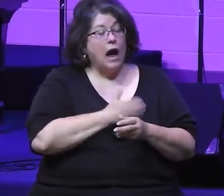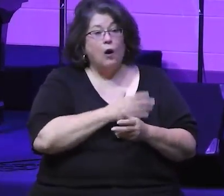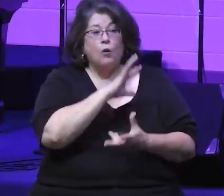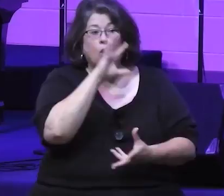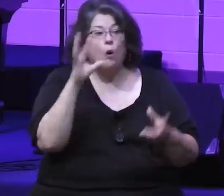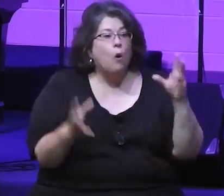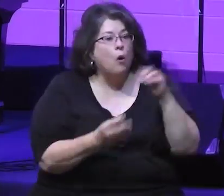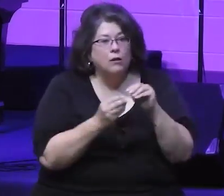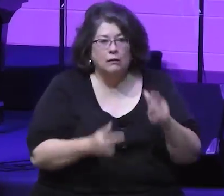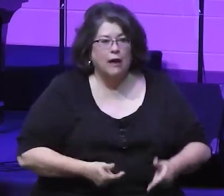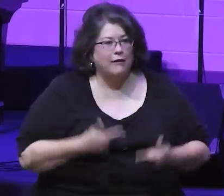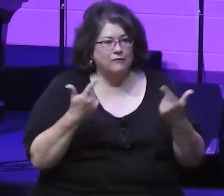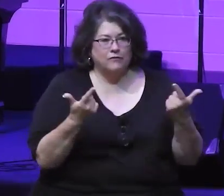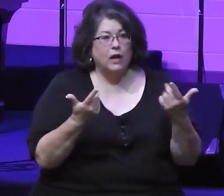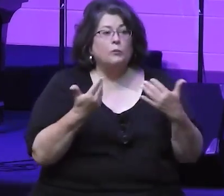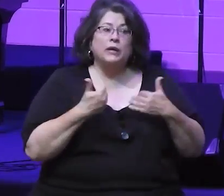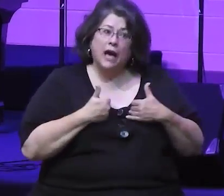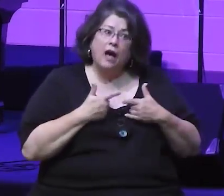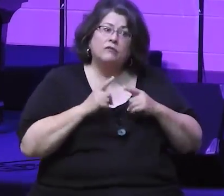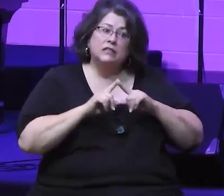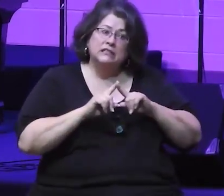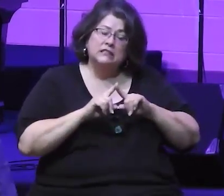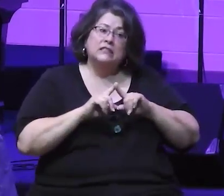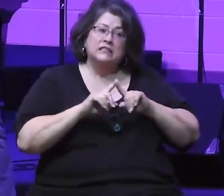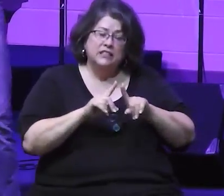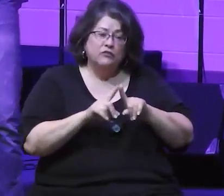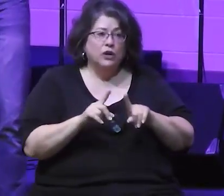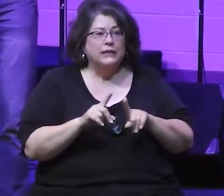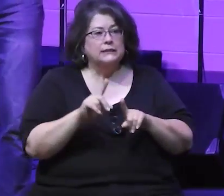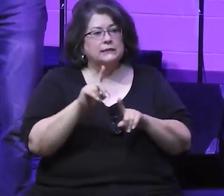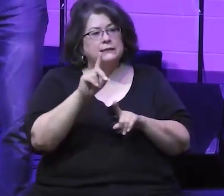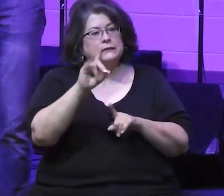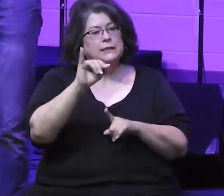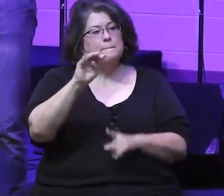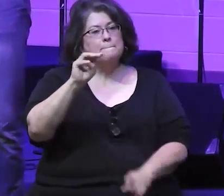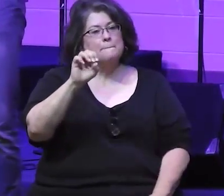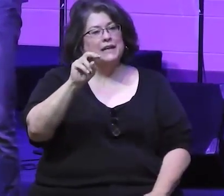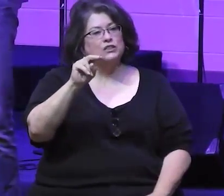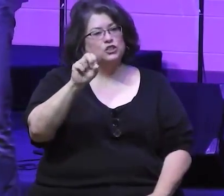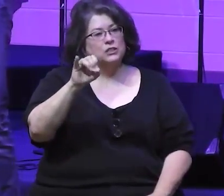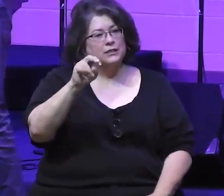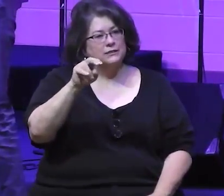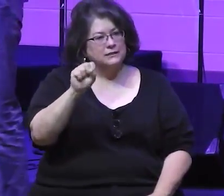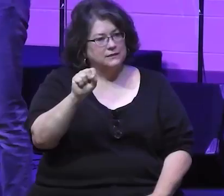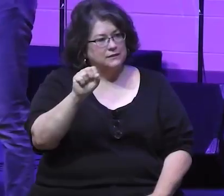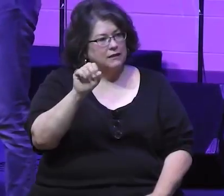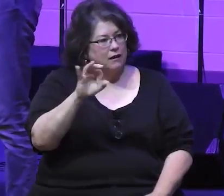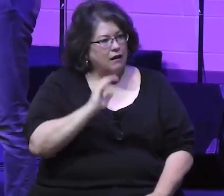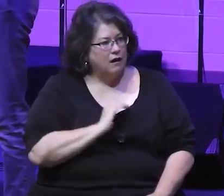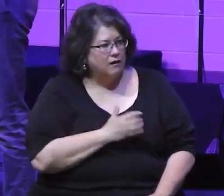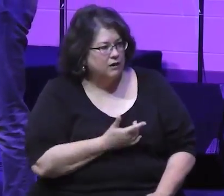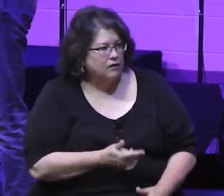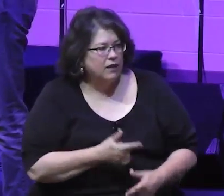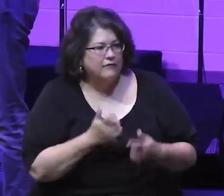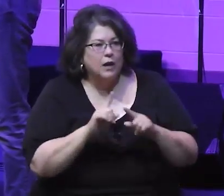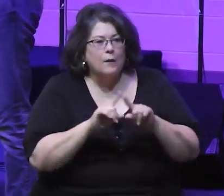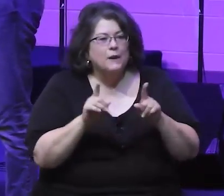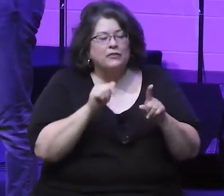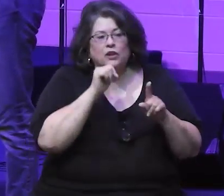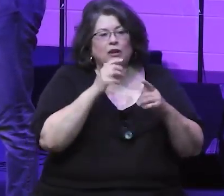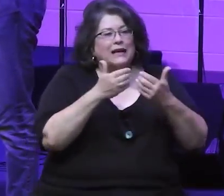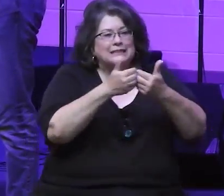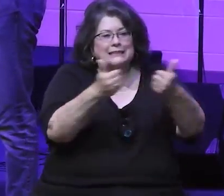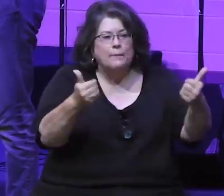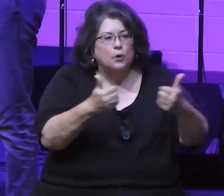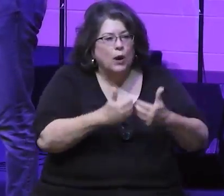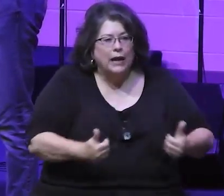about different dimensions of our life, different aspects of it. But two things. One, they are not discrete from one